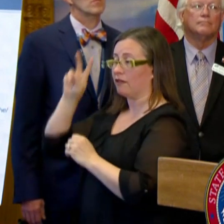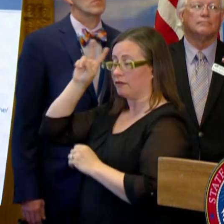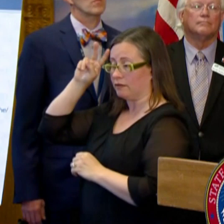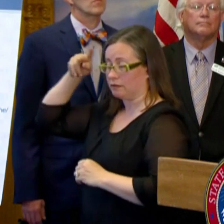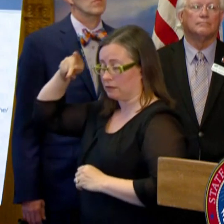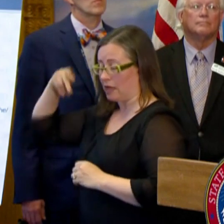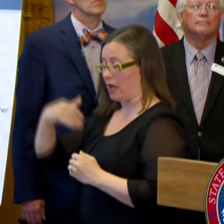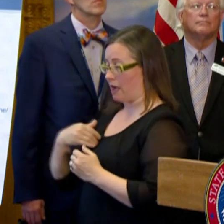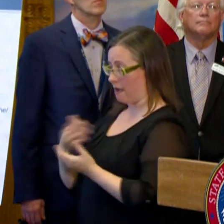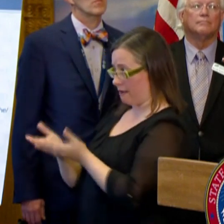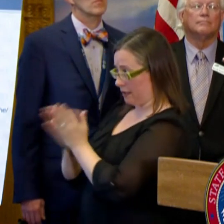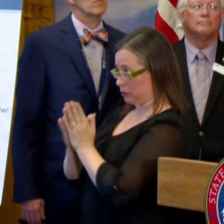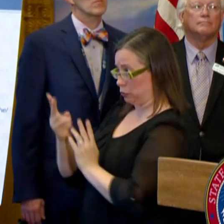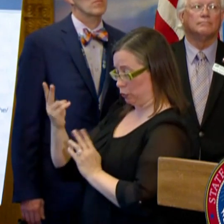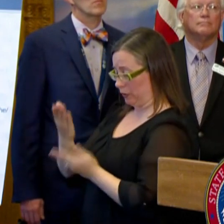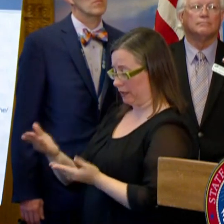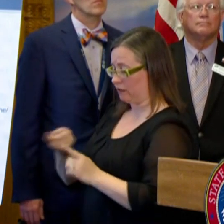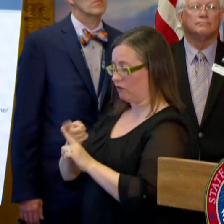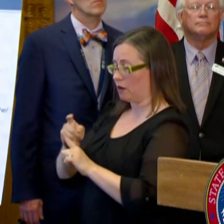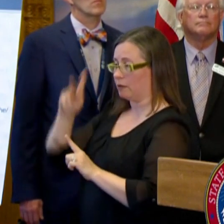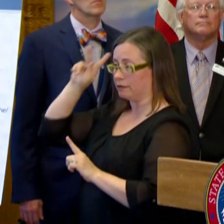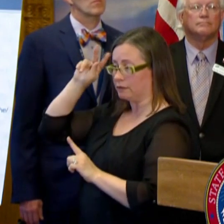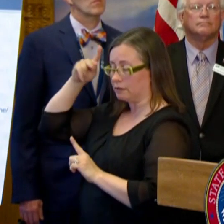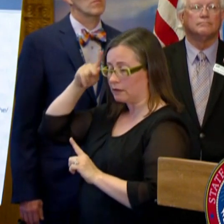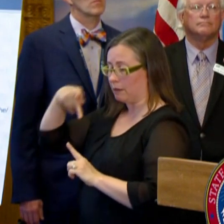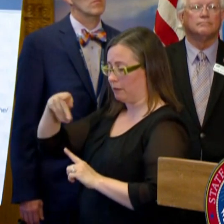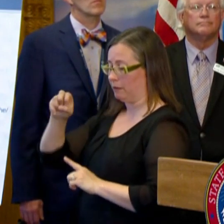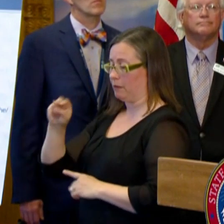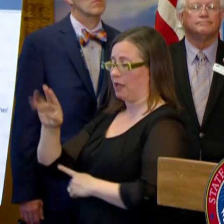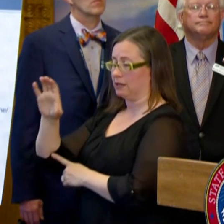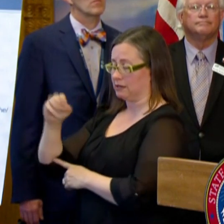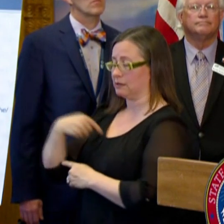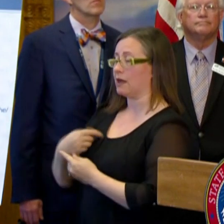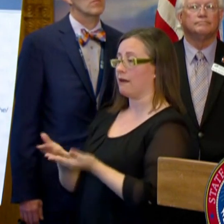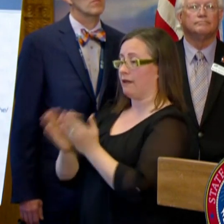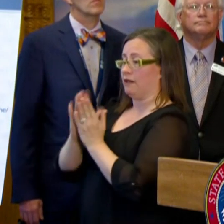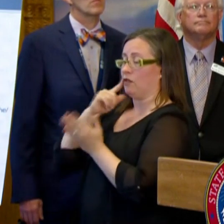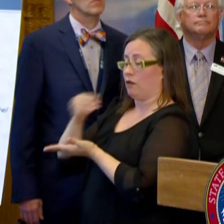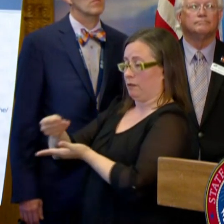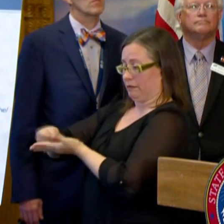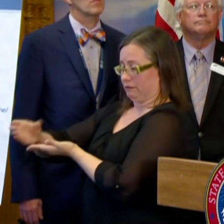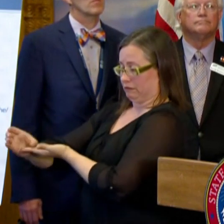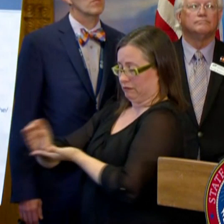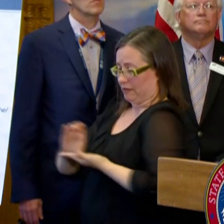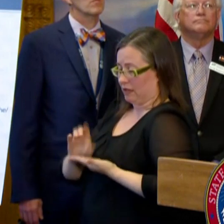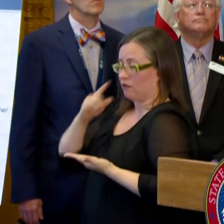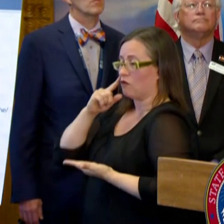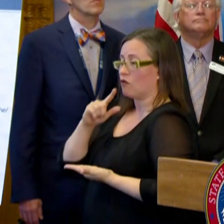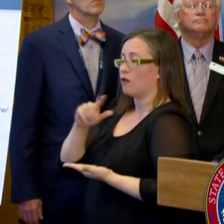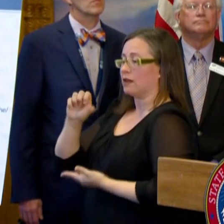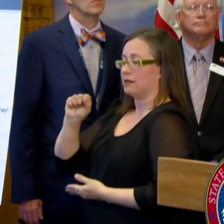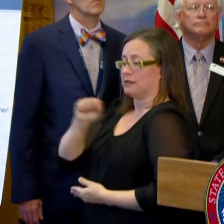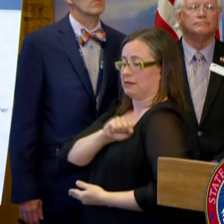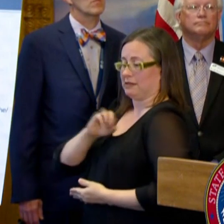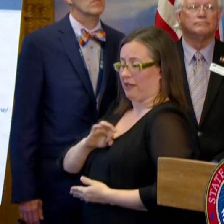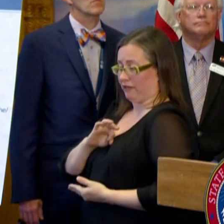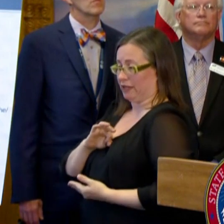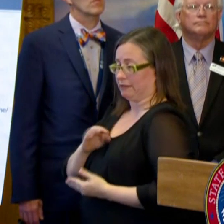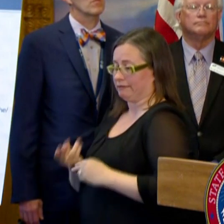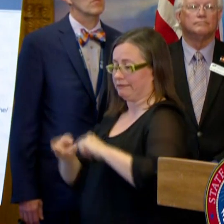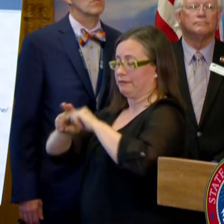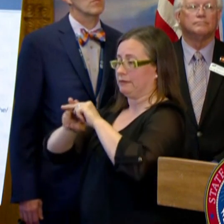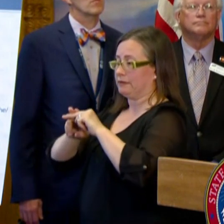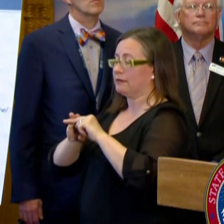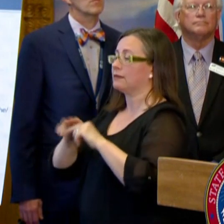requests, Vice President Pence. First, I requested funding for a staffing surge. That means lab personnel,